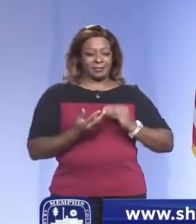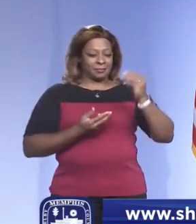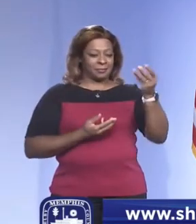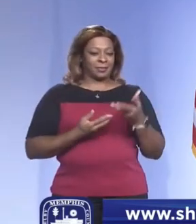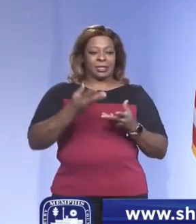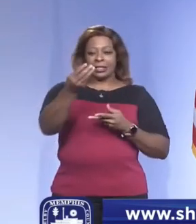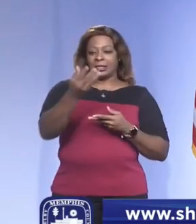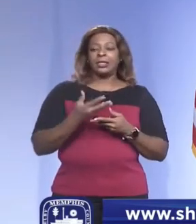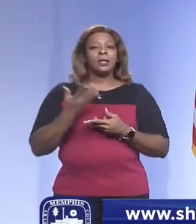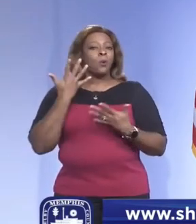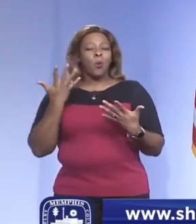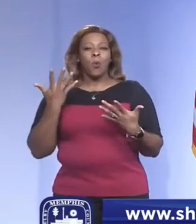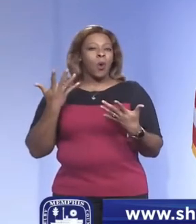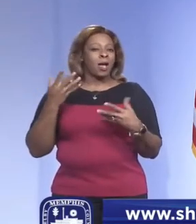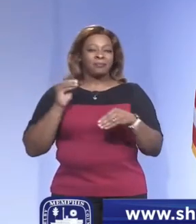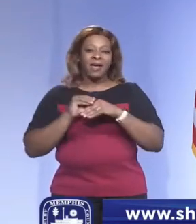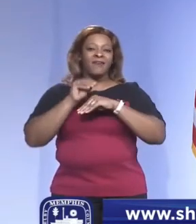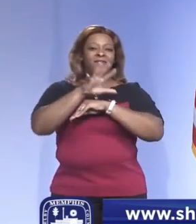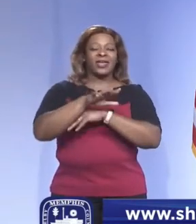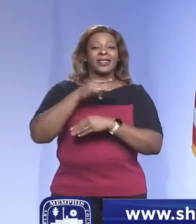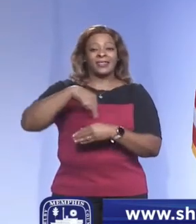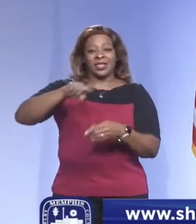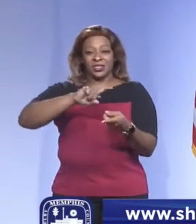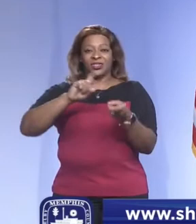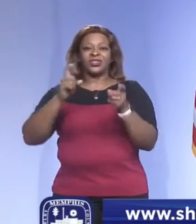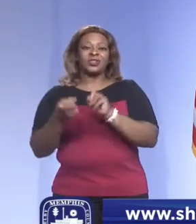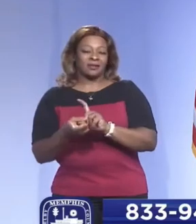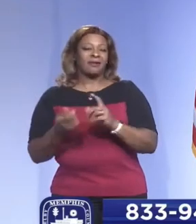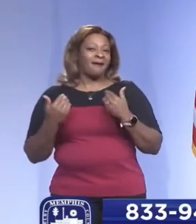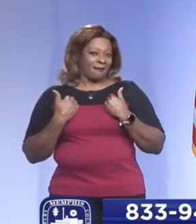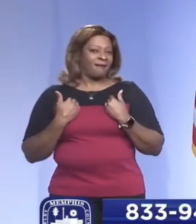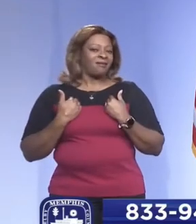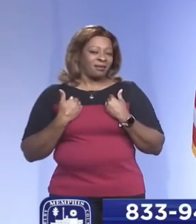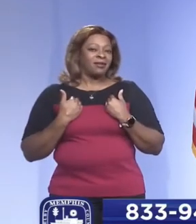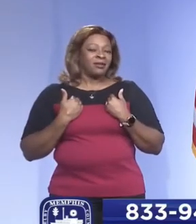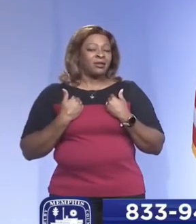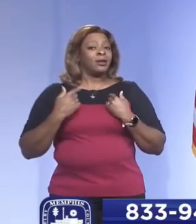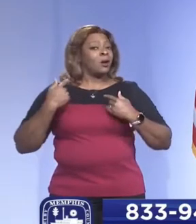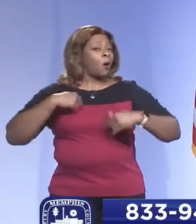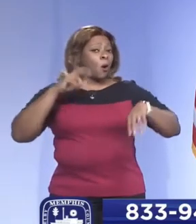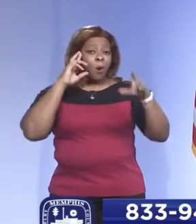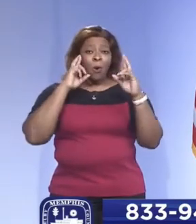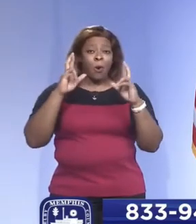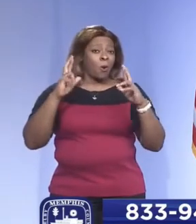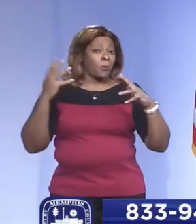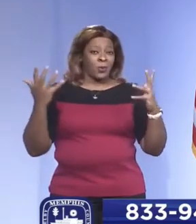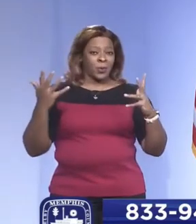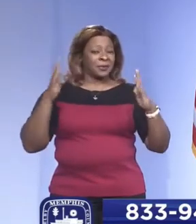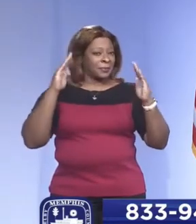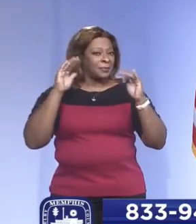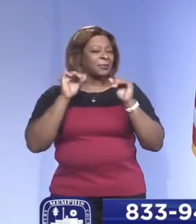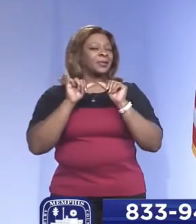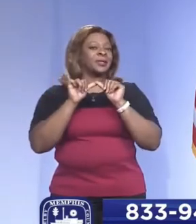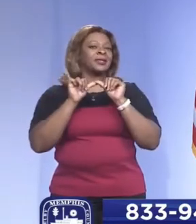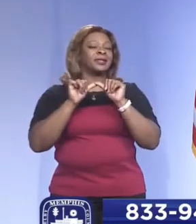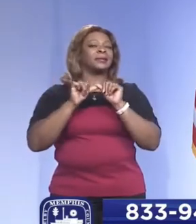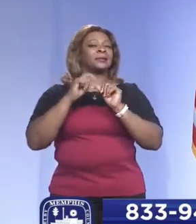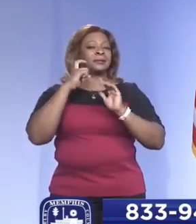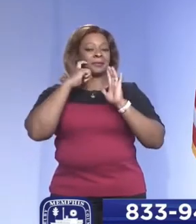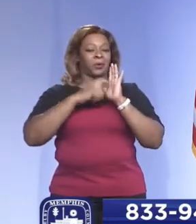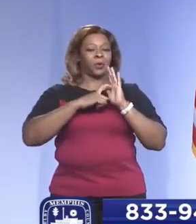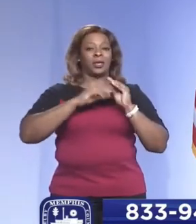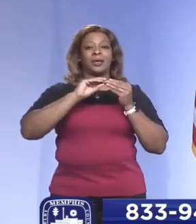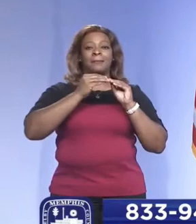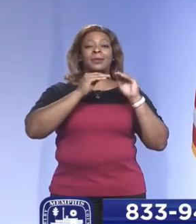are the effects of these changes. And our hope is that we'll continue to experience this